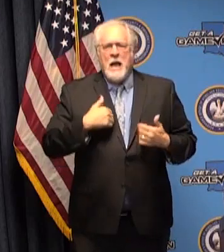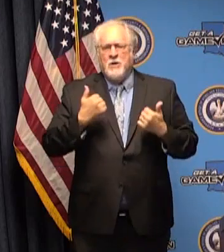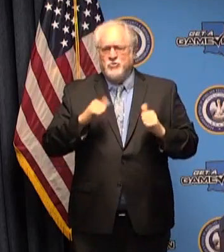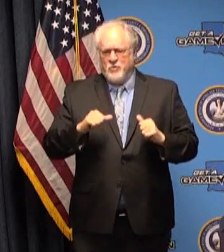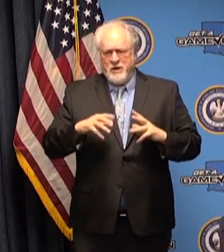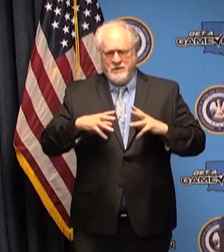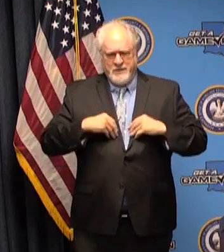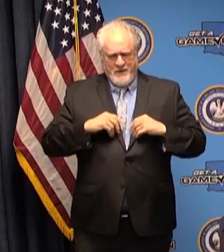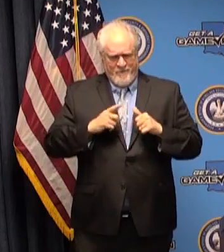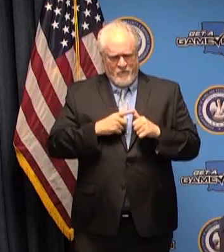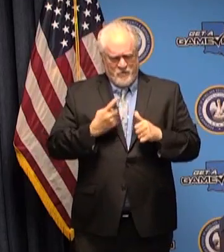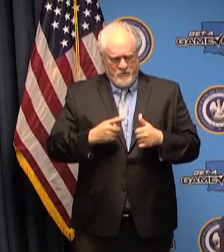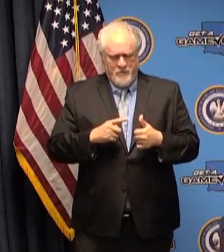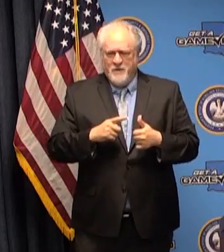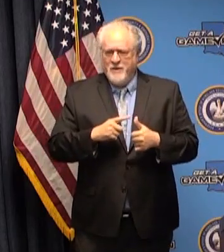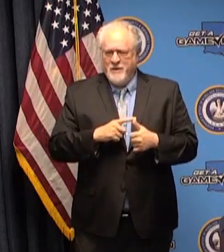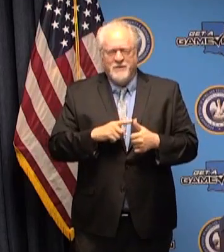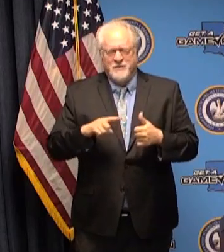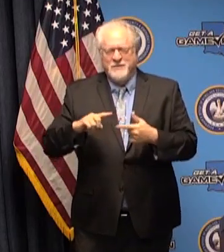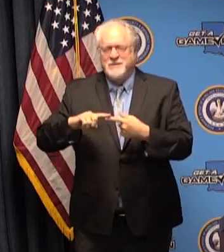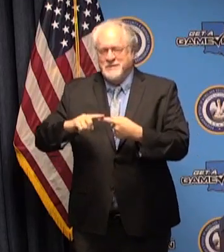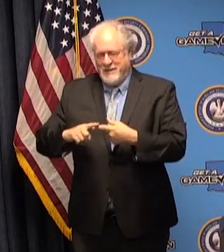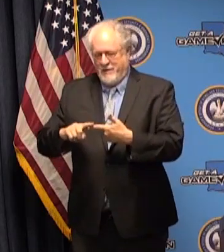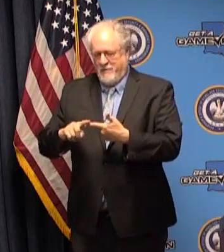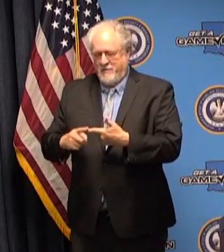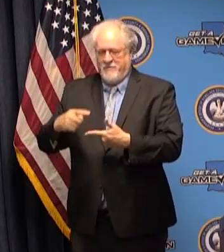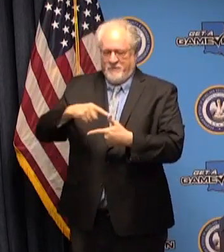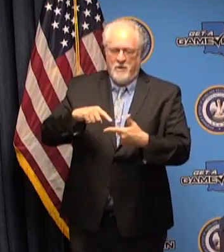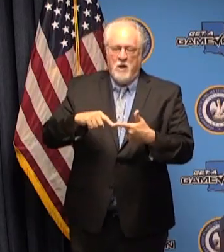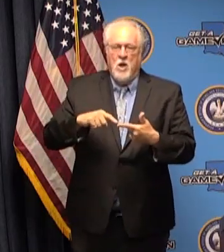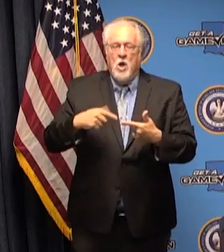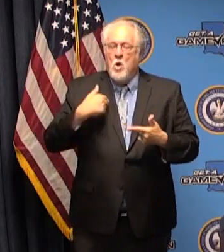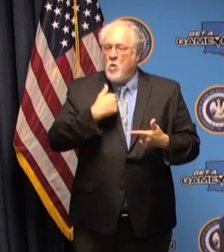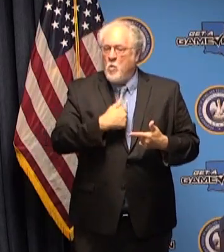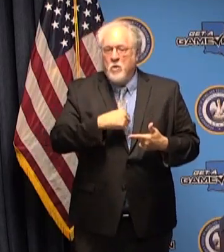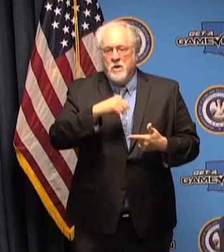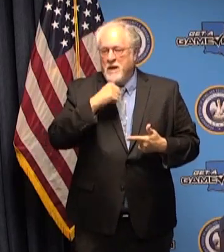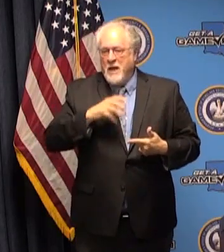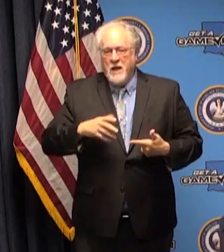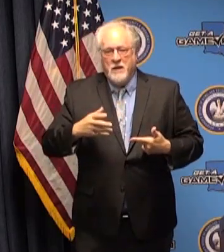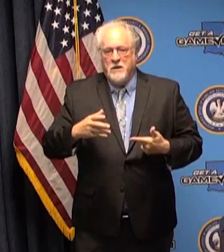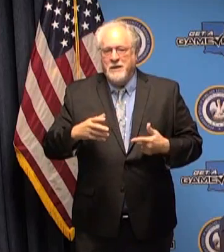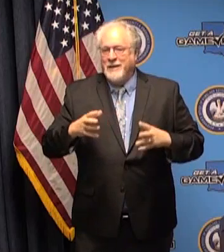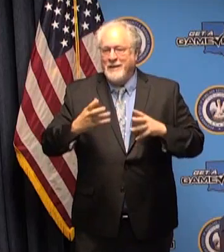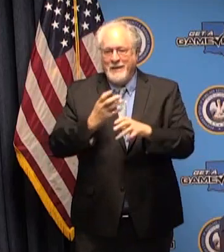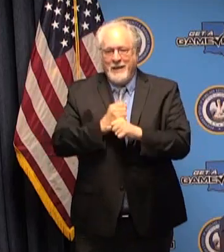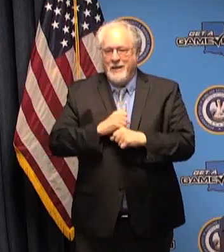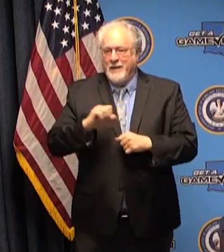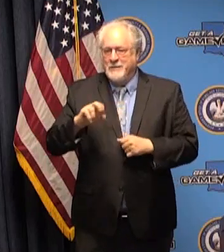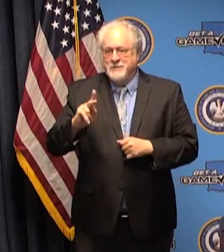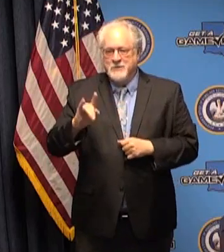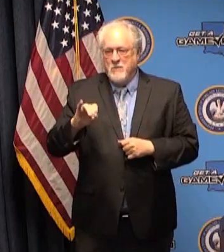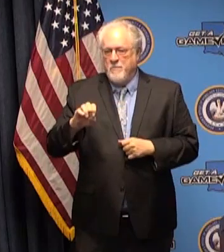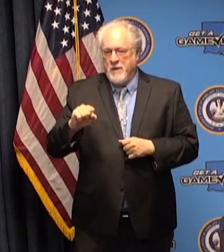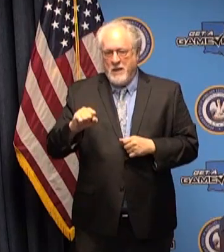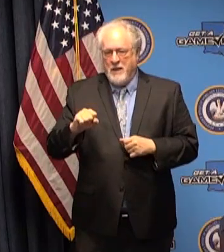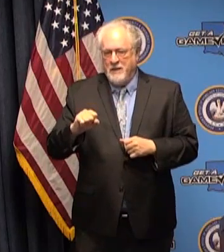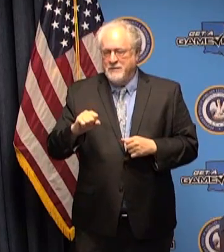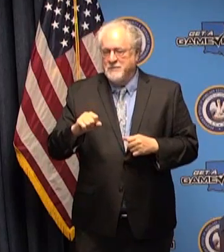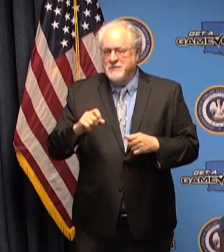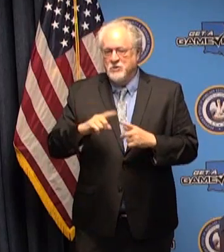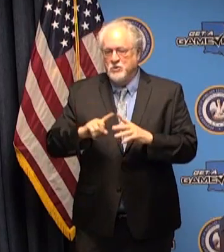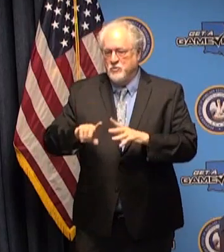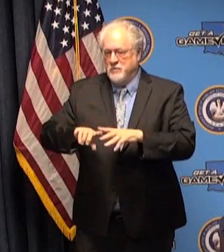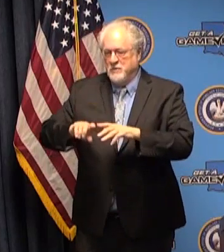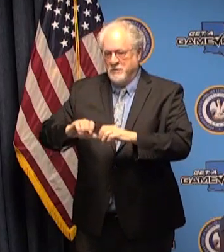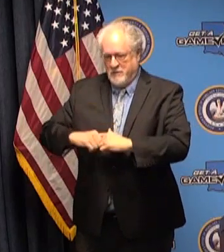try to take the first one. I'm sorry, the second question first. We are not receiving the supplies from the federal government to